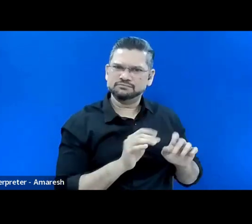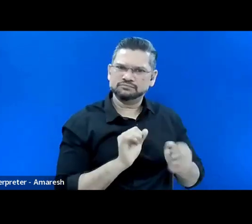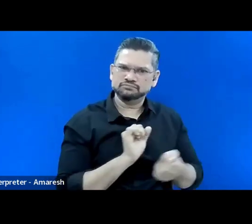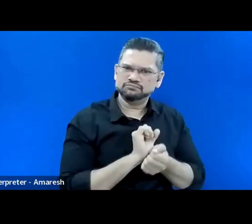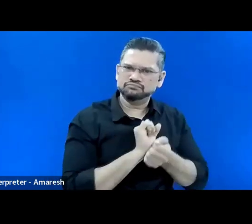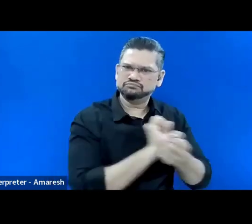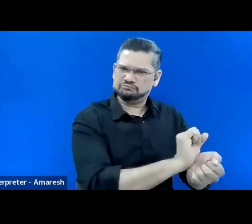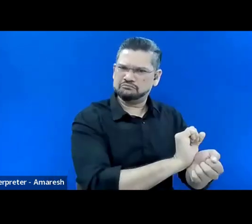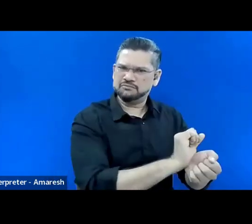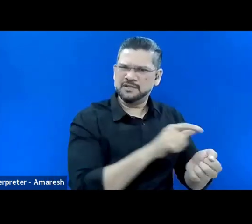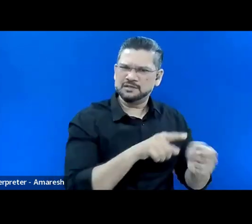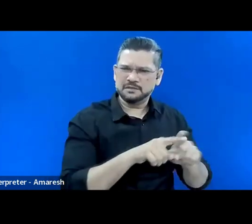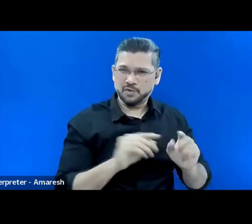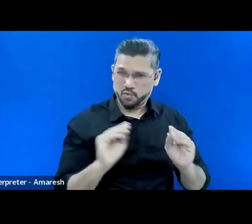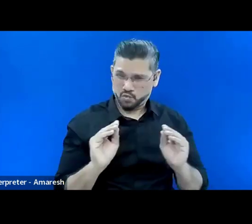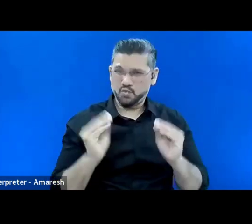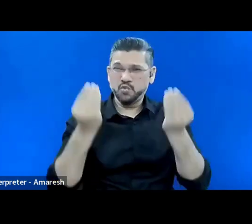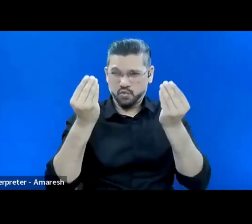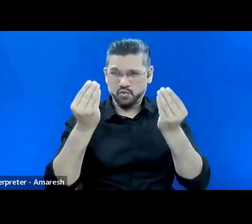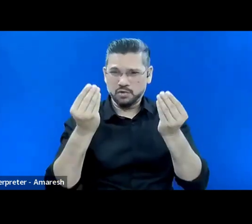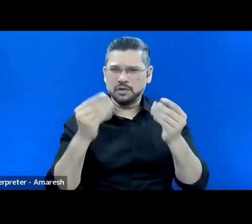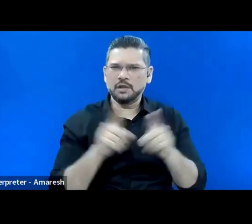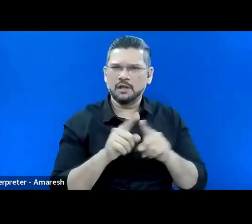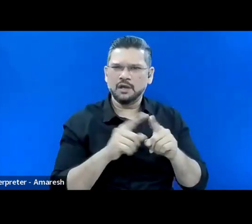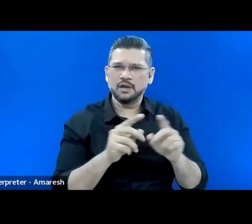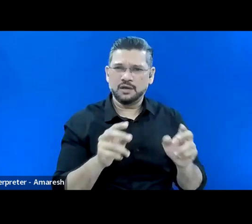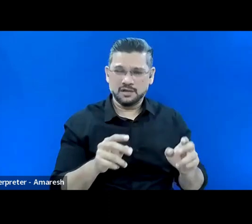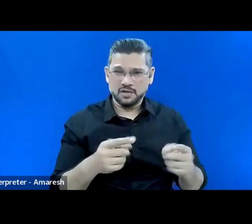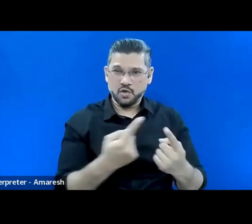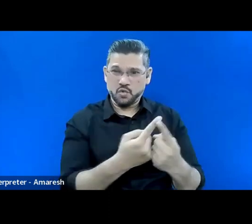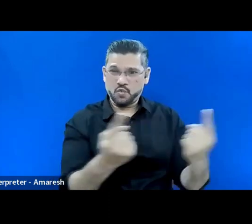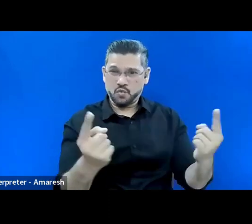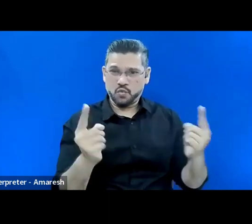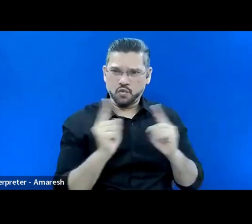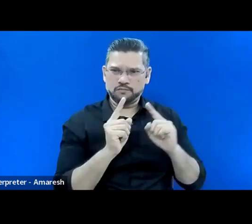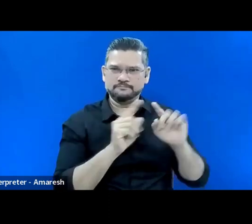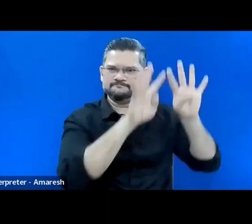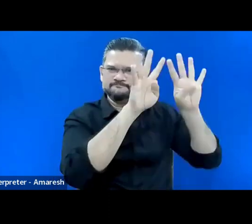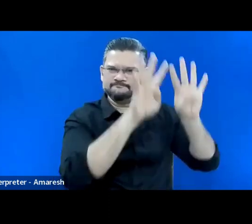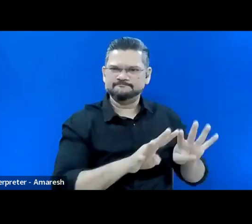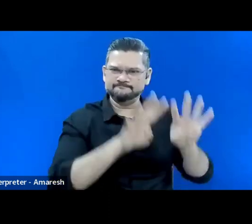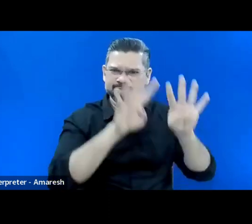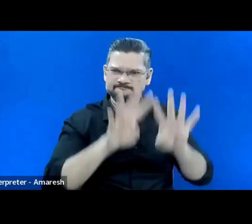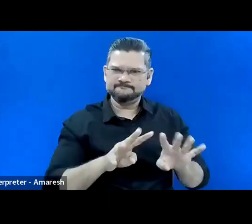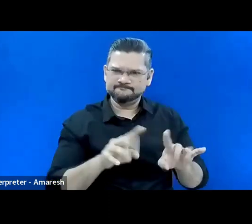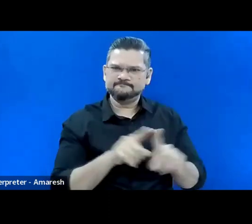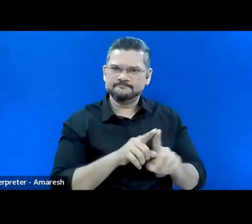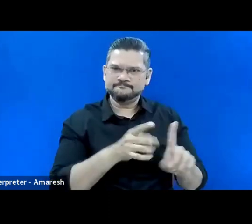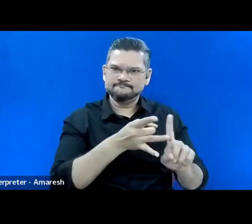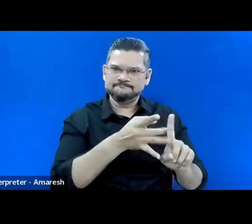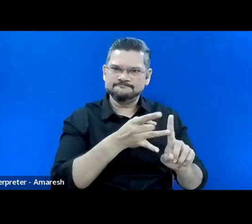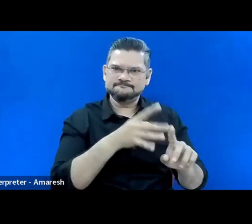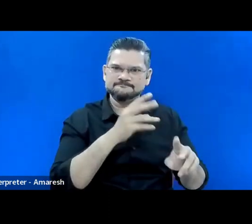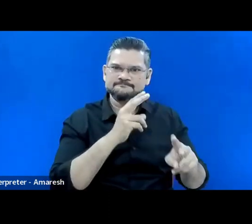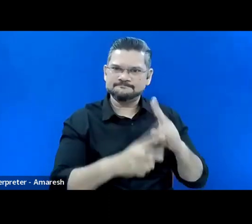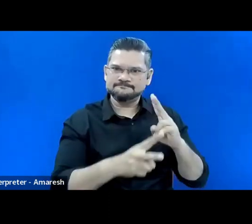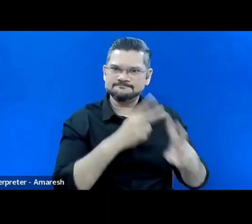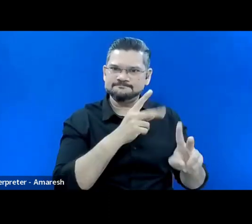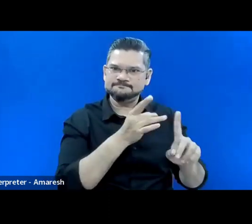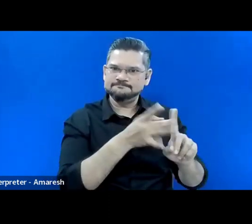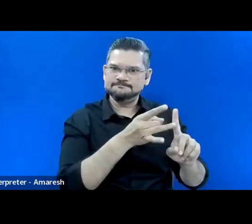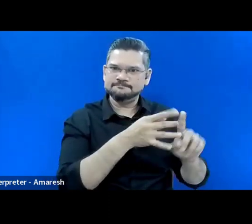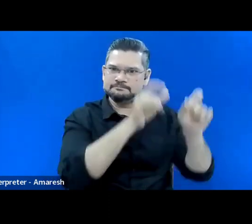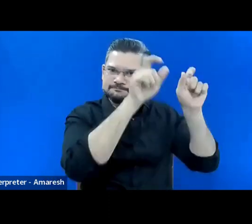in cages, cage-like rooms where they have iron doors, concrete beds, and even some of them, even